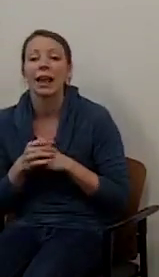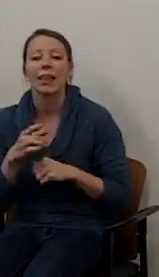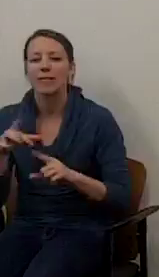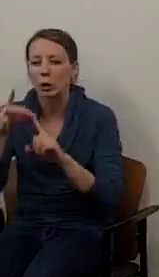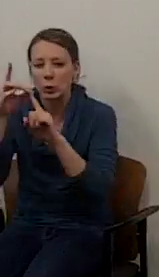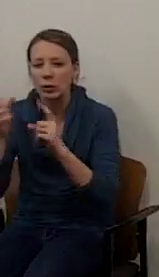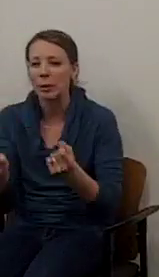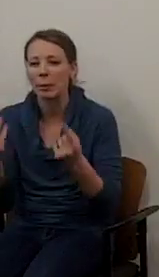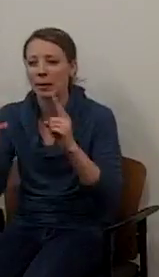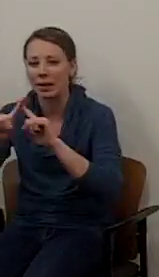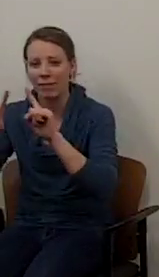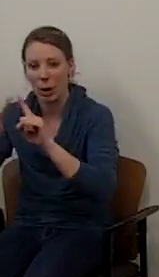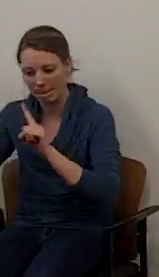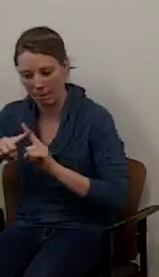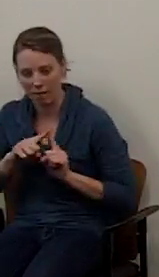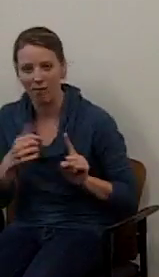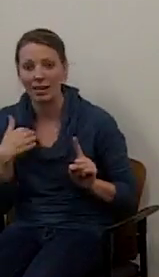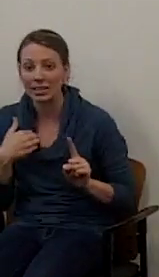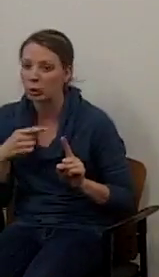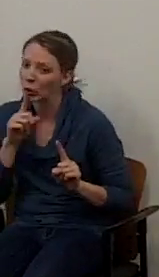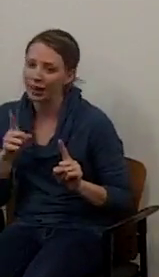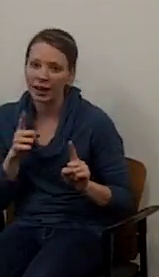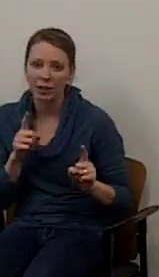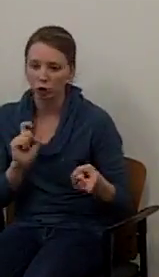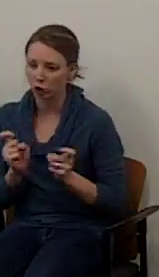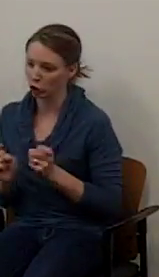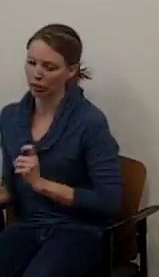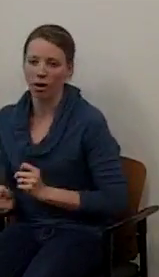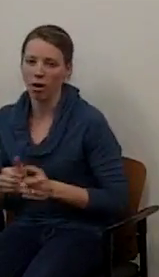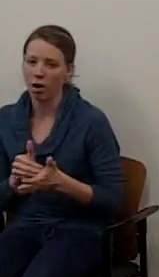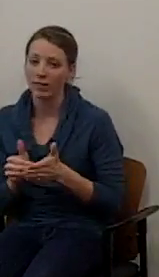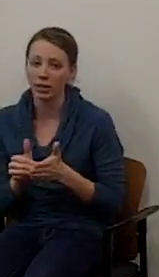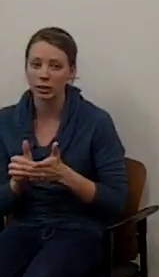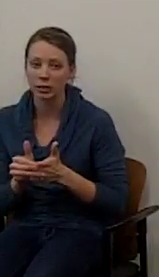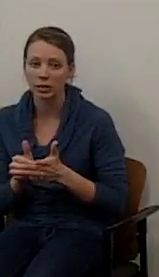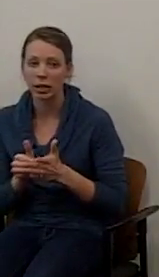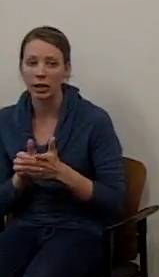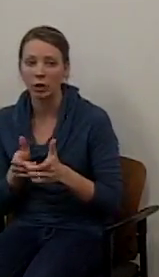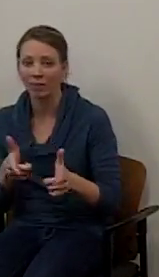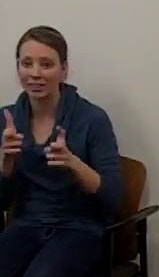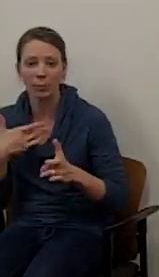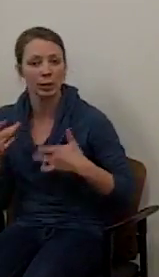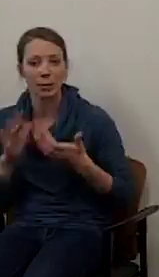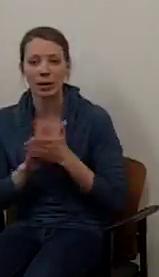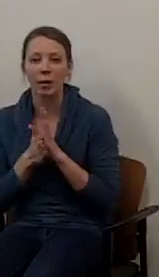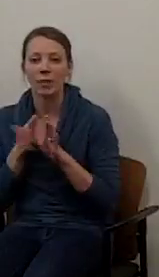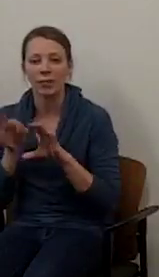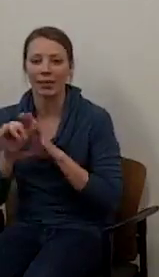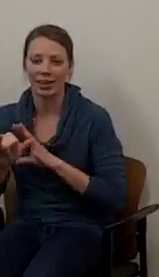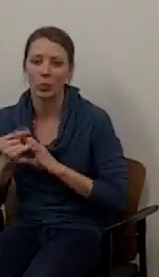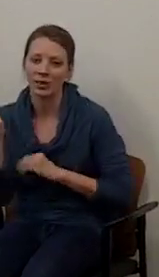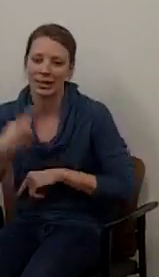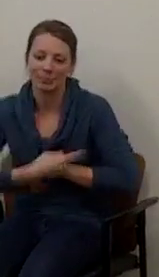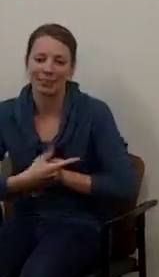is an incredibly fast-paced field and always changing, and I'm happy and excited to be a part of it one day. Thank you.